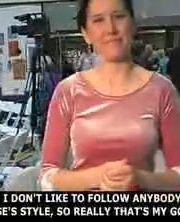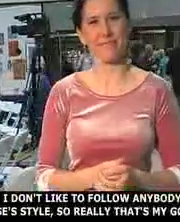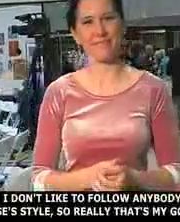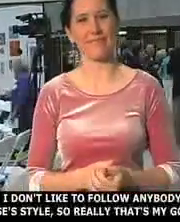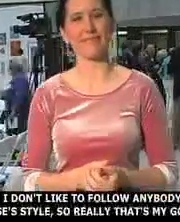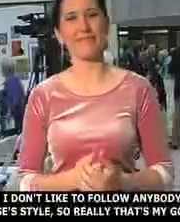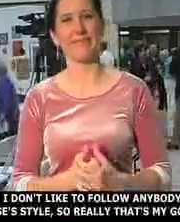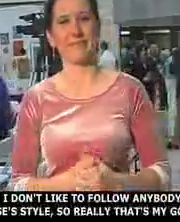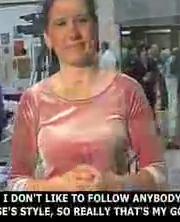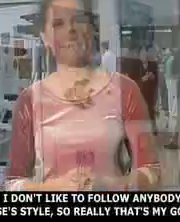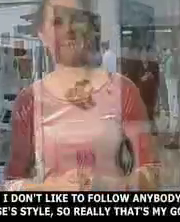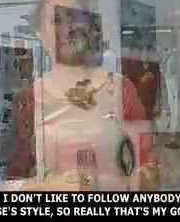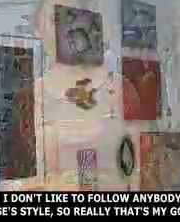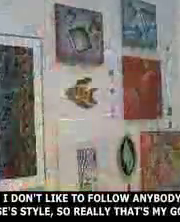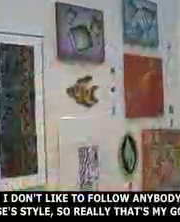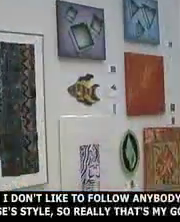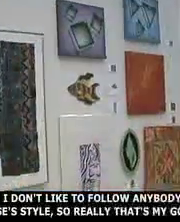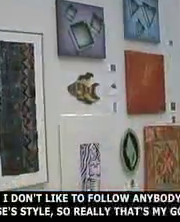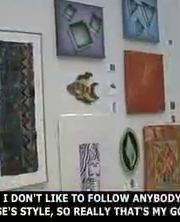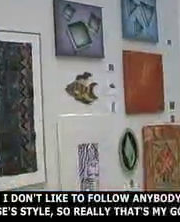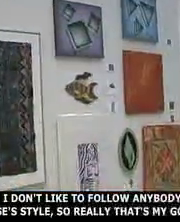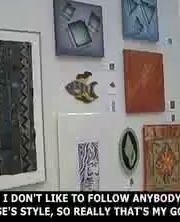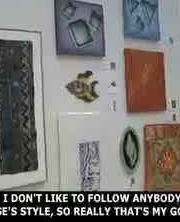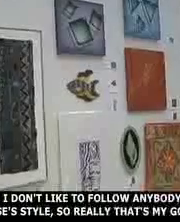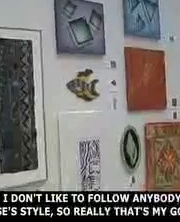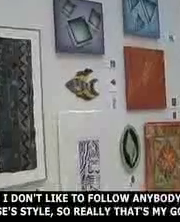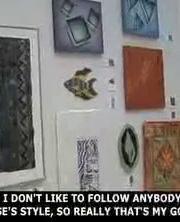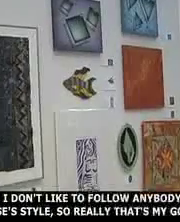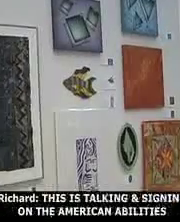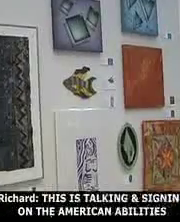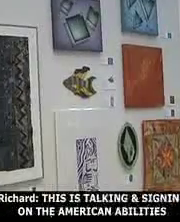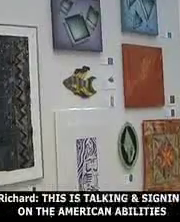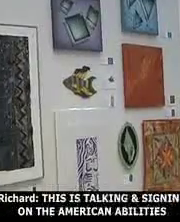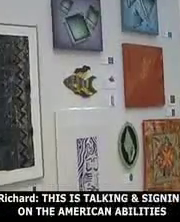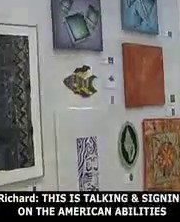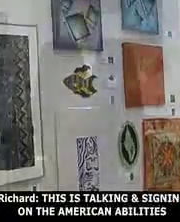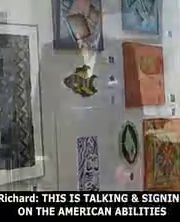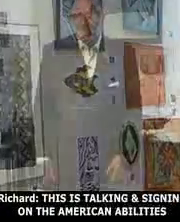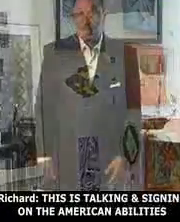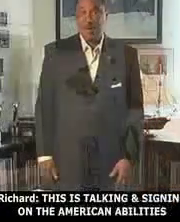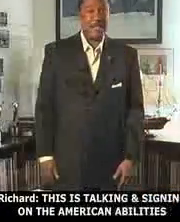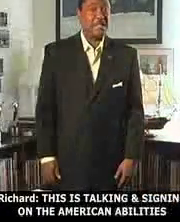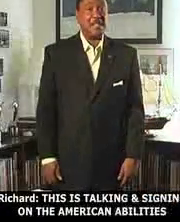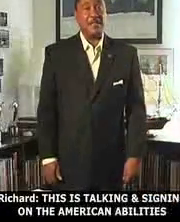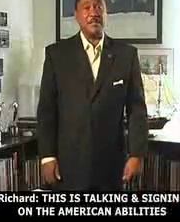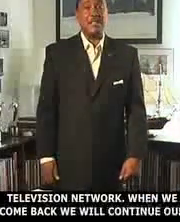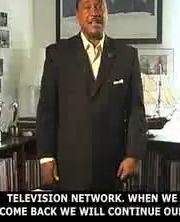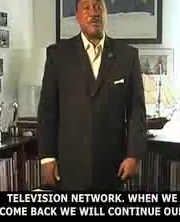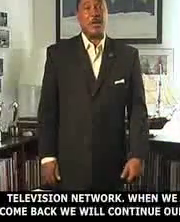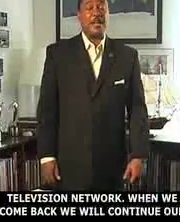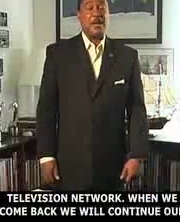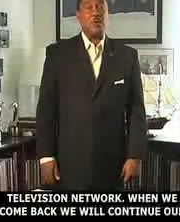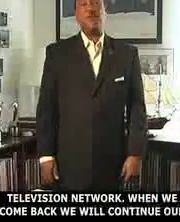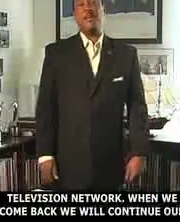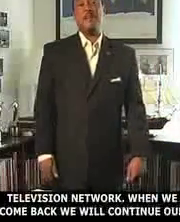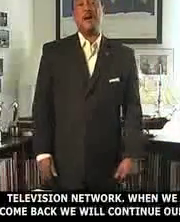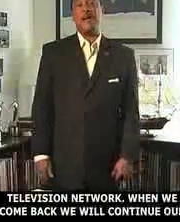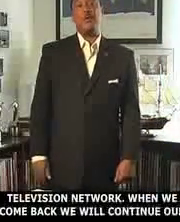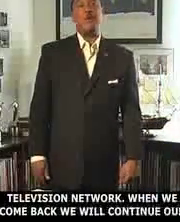else's style. So really that's my goal. This is Talking and Signing on the American Abilities Television Network. When we come back, we will